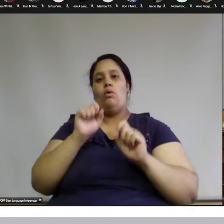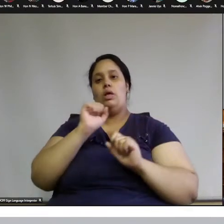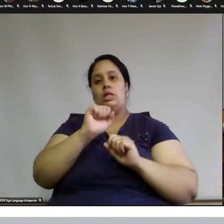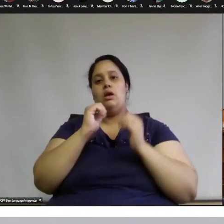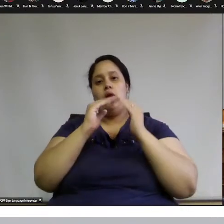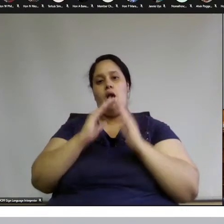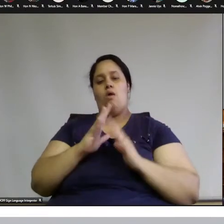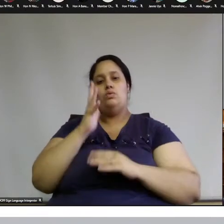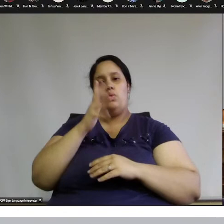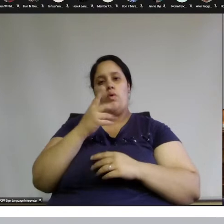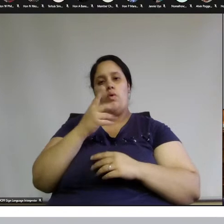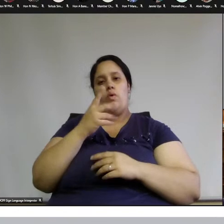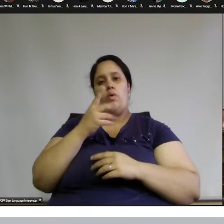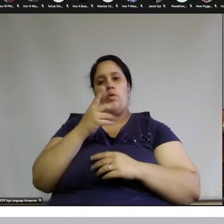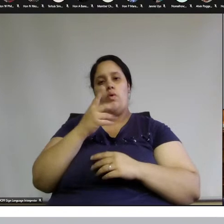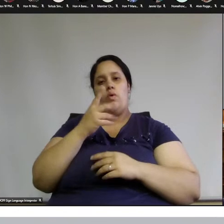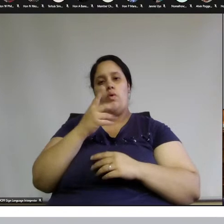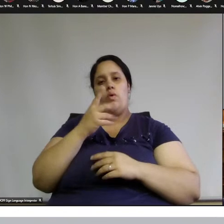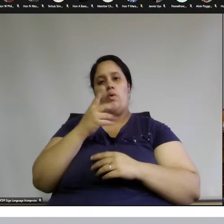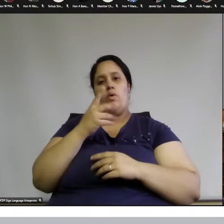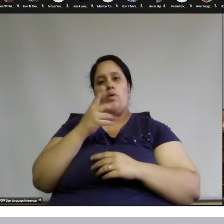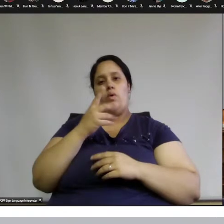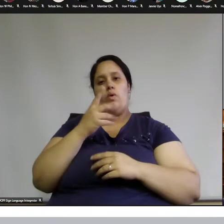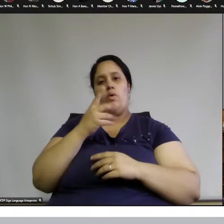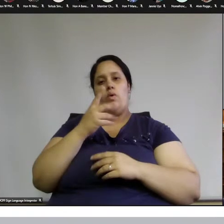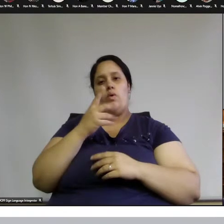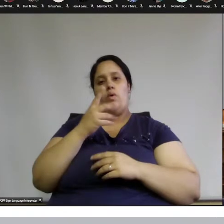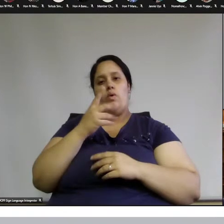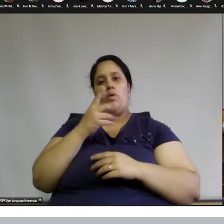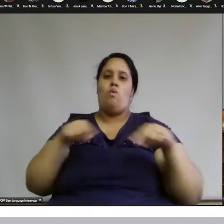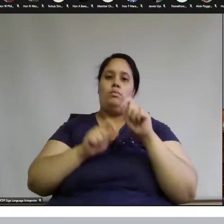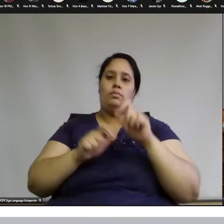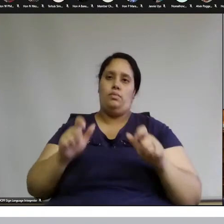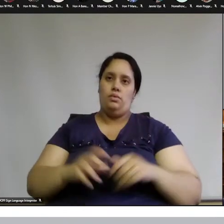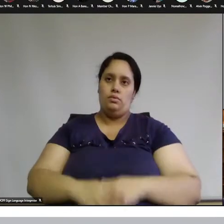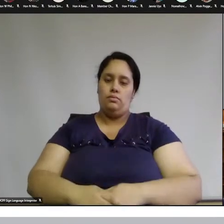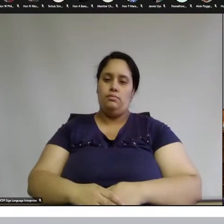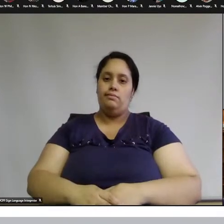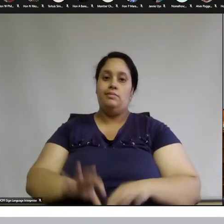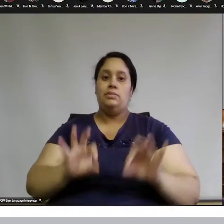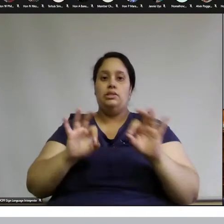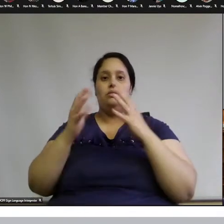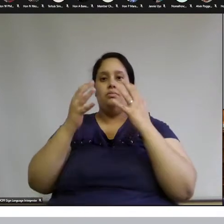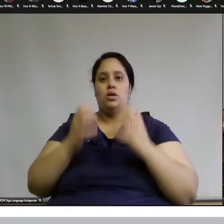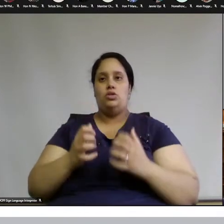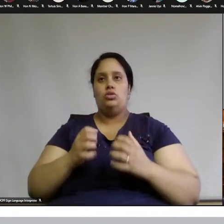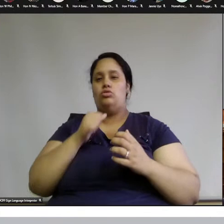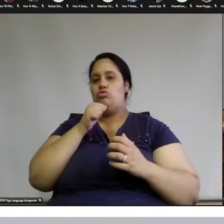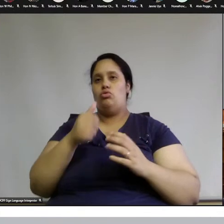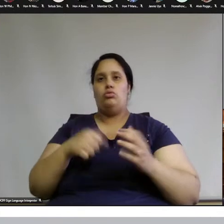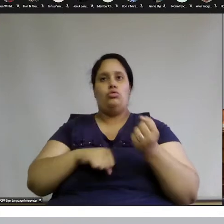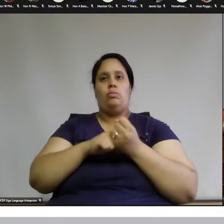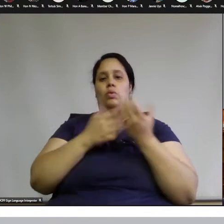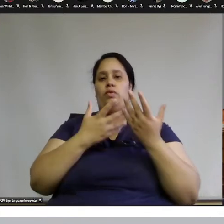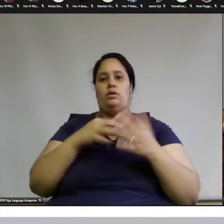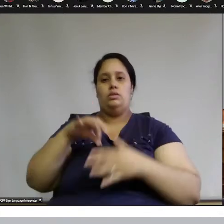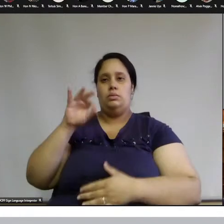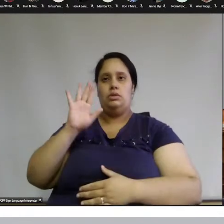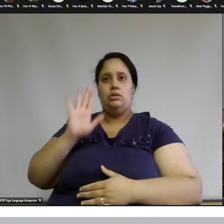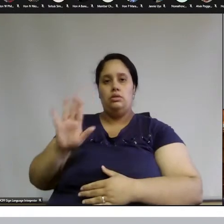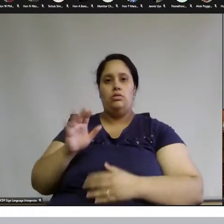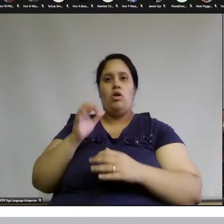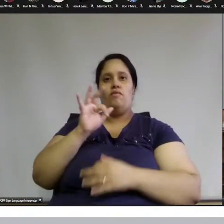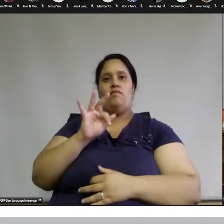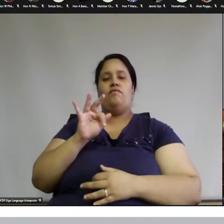houses, security, and comfort for all. This budget goes against the spirit of the